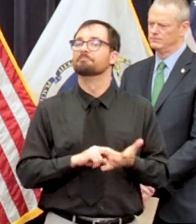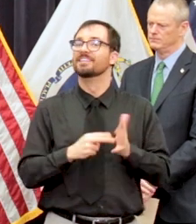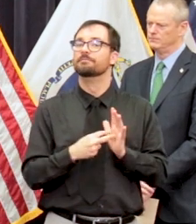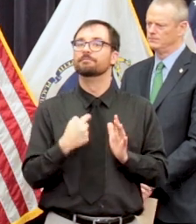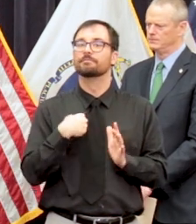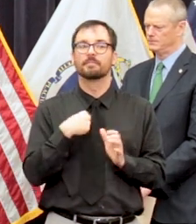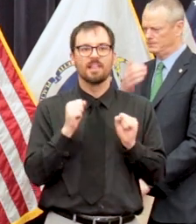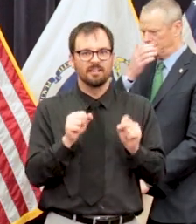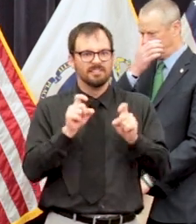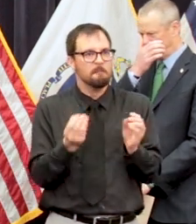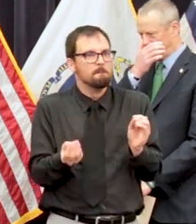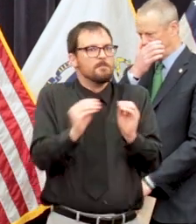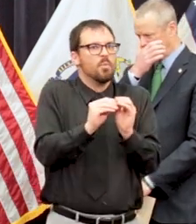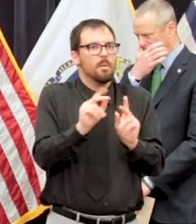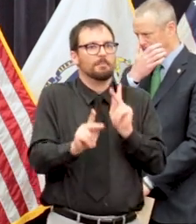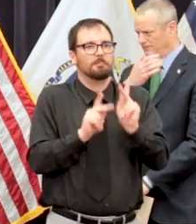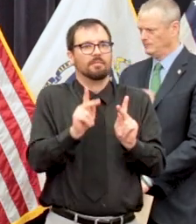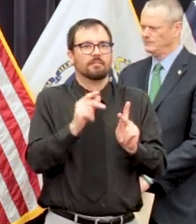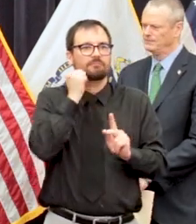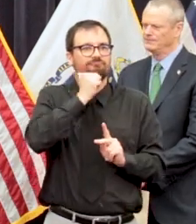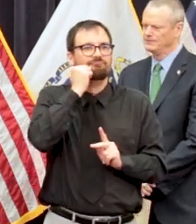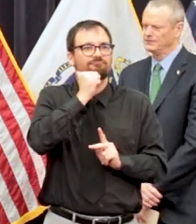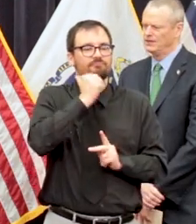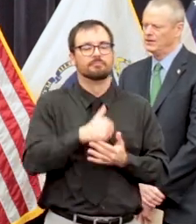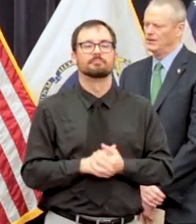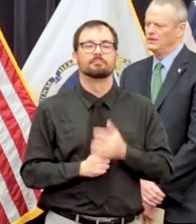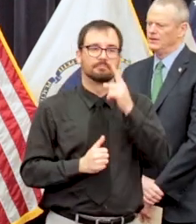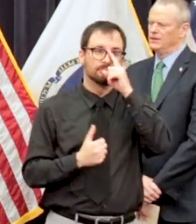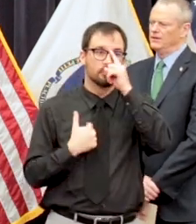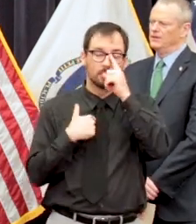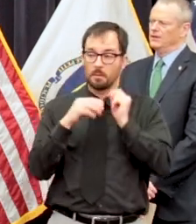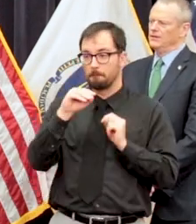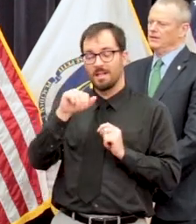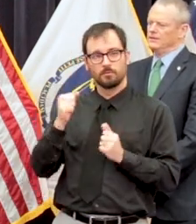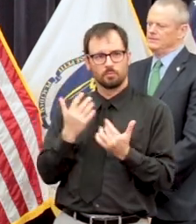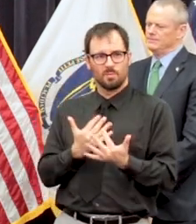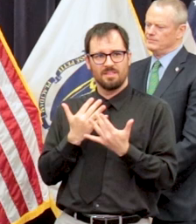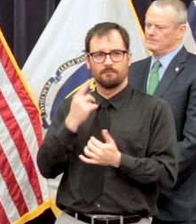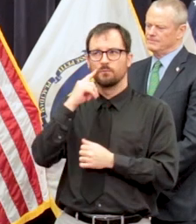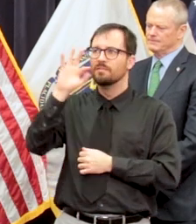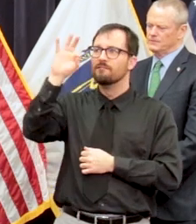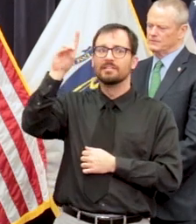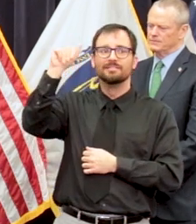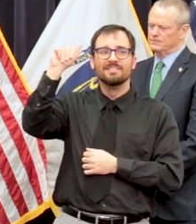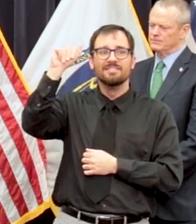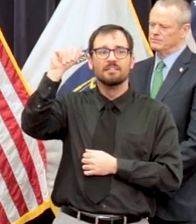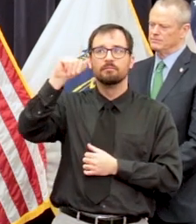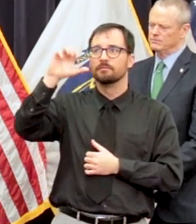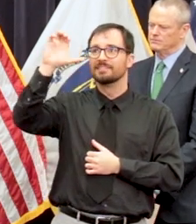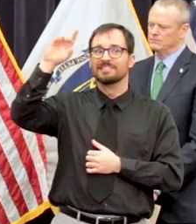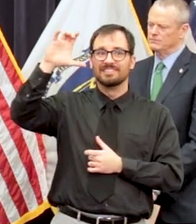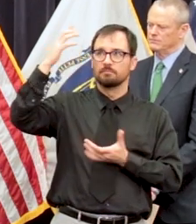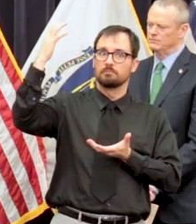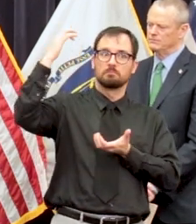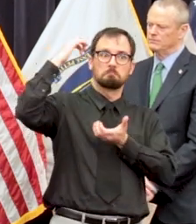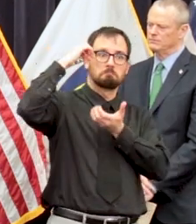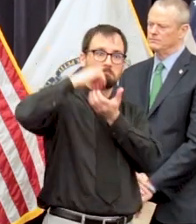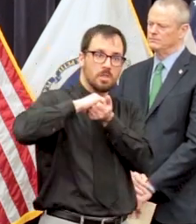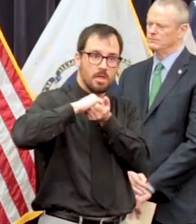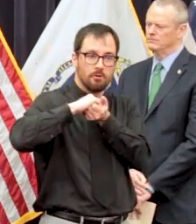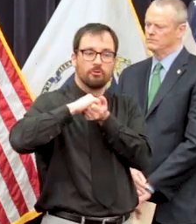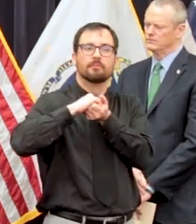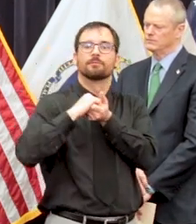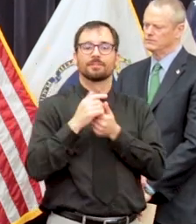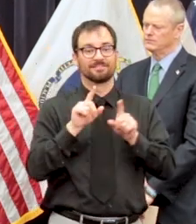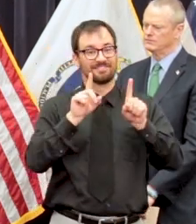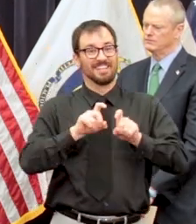we continue to urge the FDA and CDC to help us expand our testing capacity so that we can test more residents across